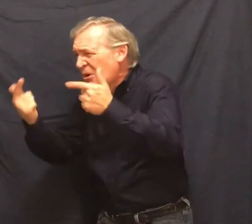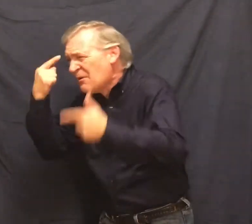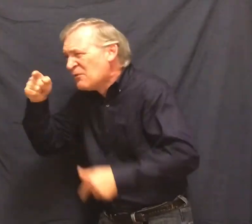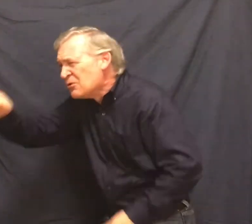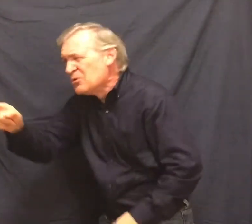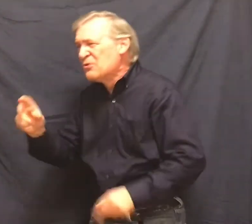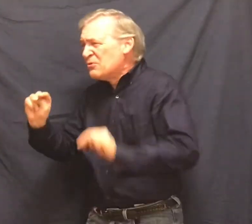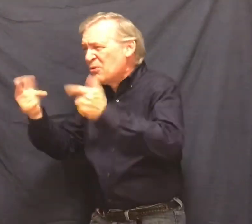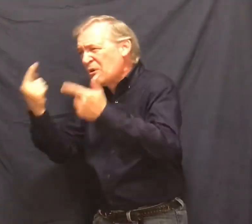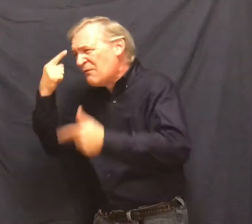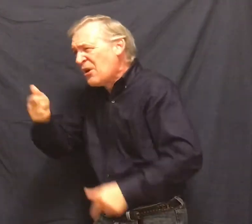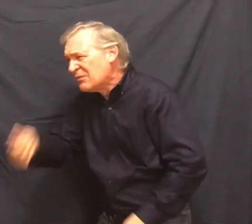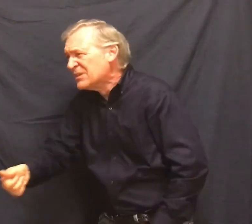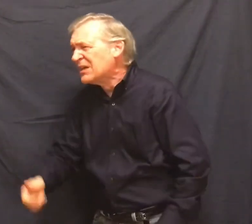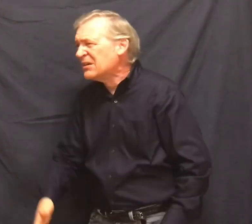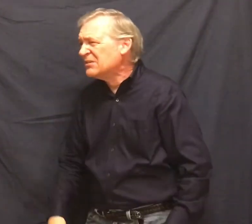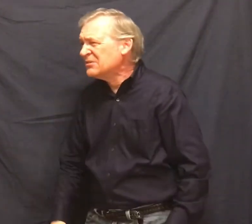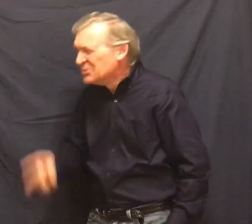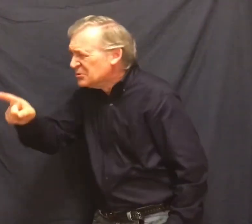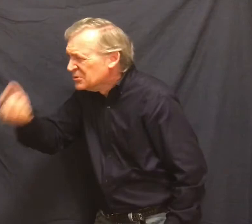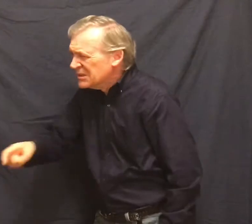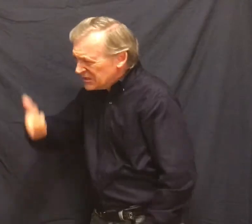Why ain't you shoot him, Candy?